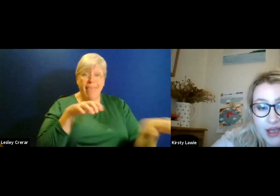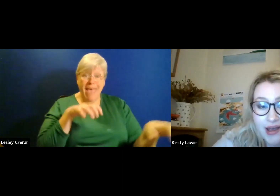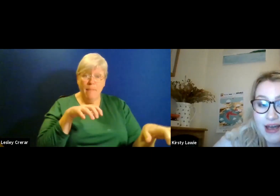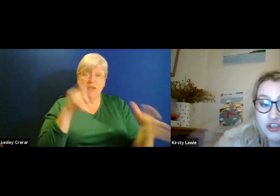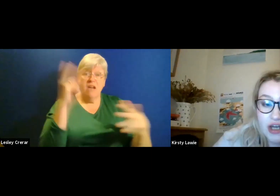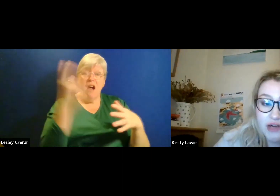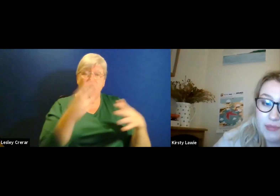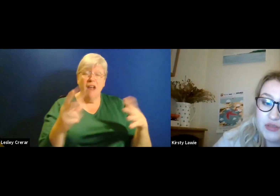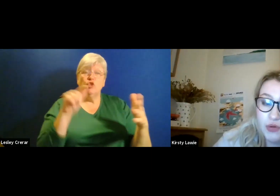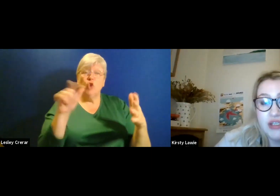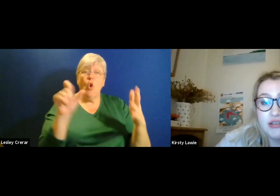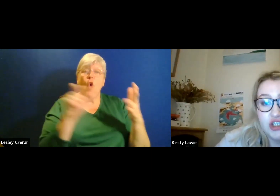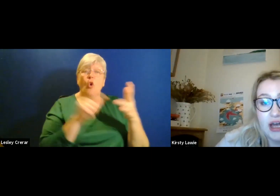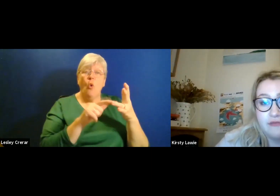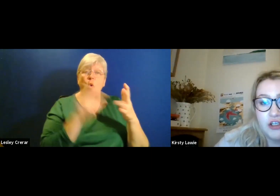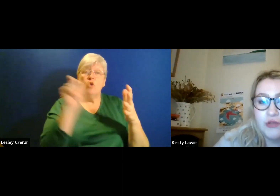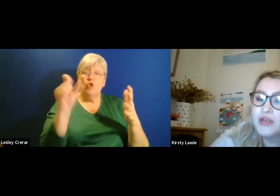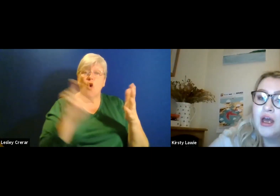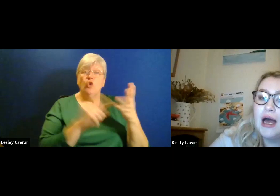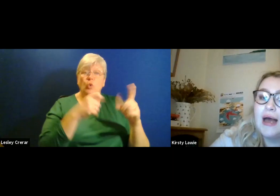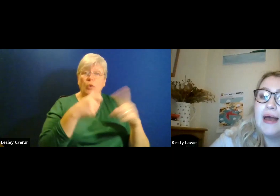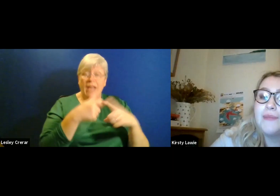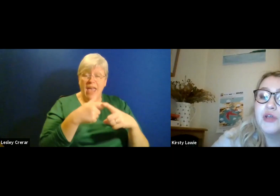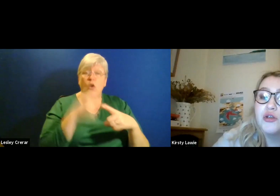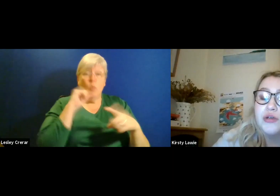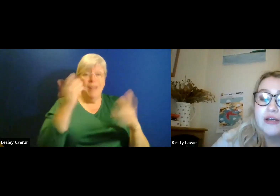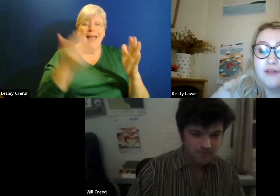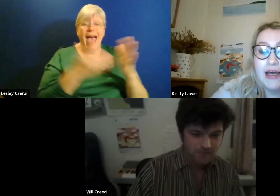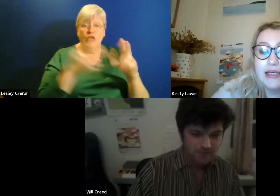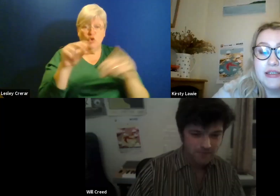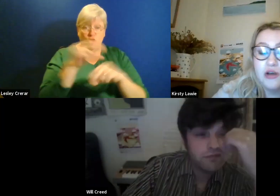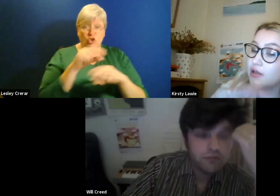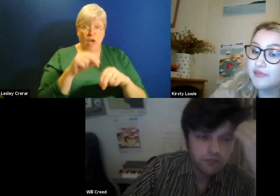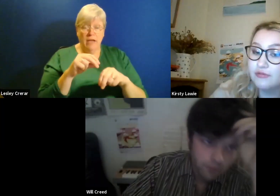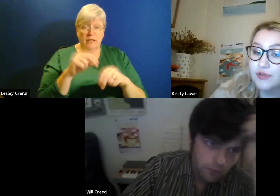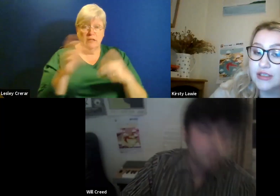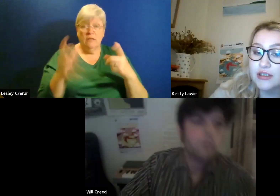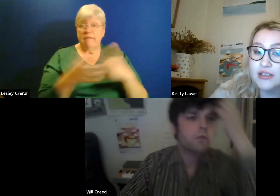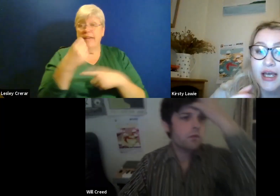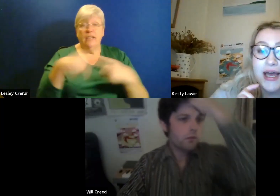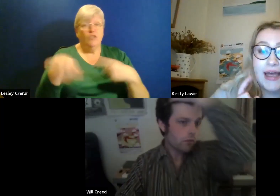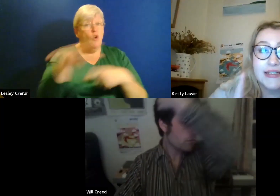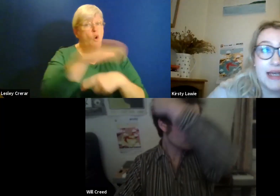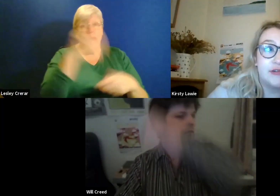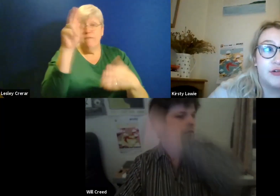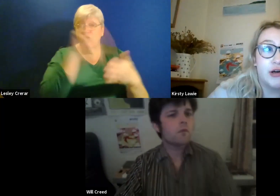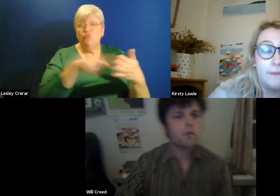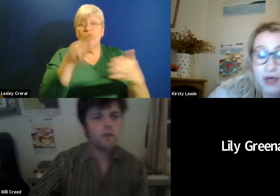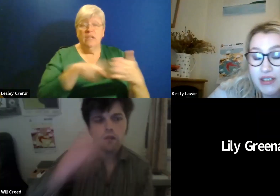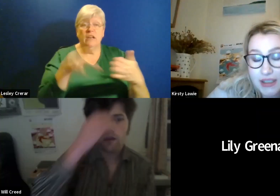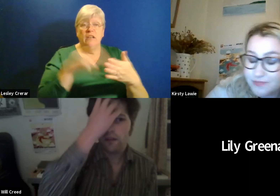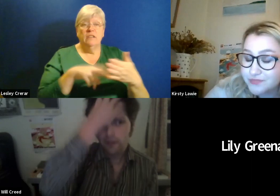leopardarts.co.uk, and I'll try and remember to put this in the chat for you, you can find all of the readers except